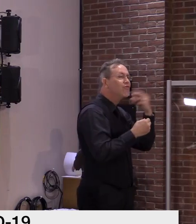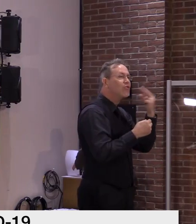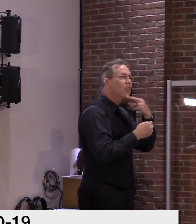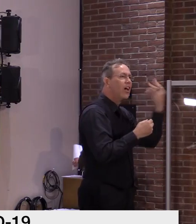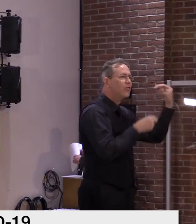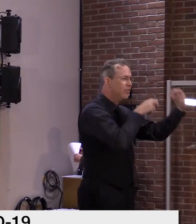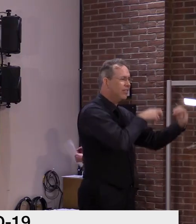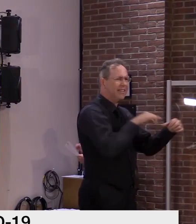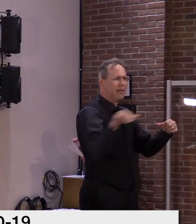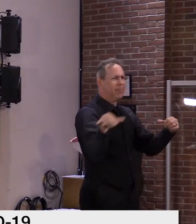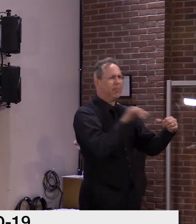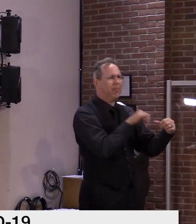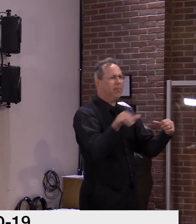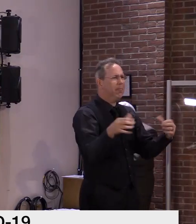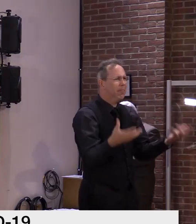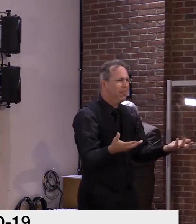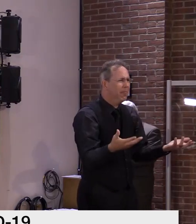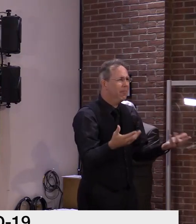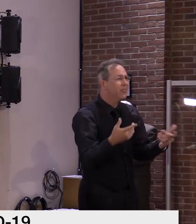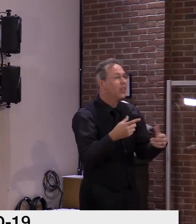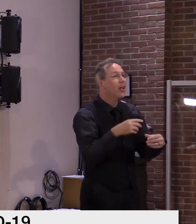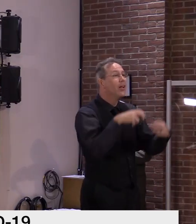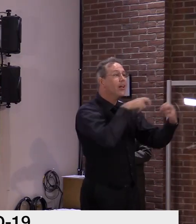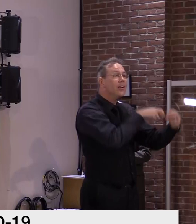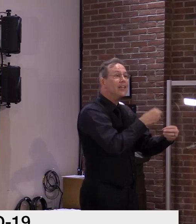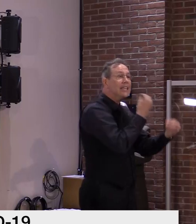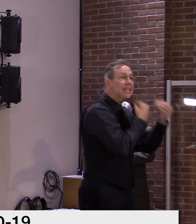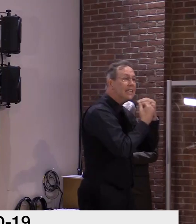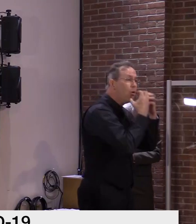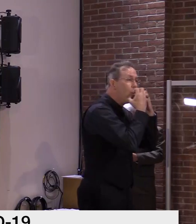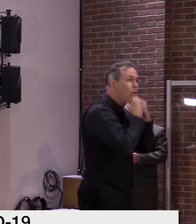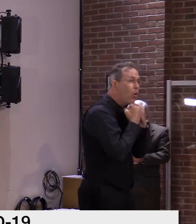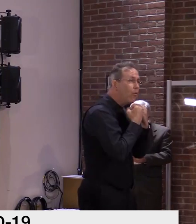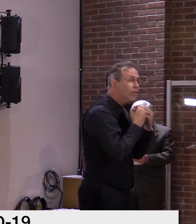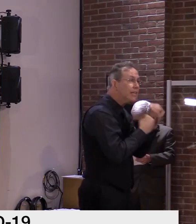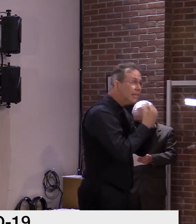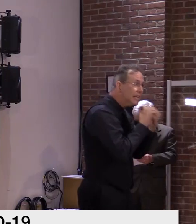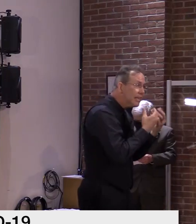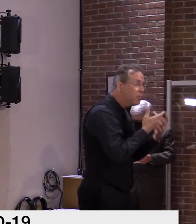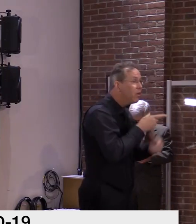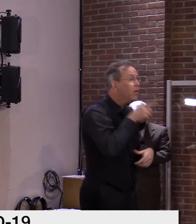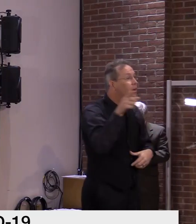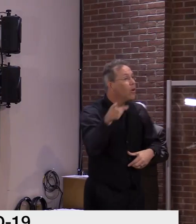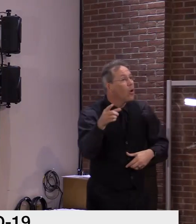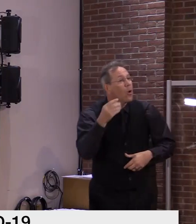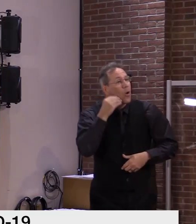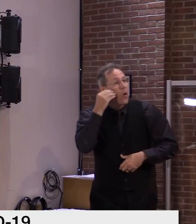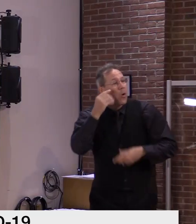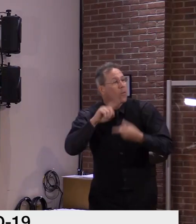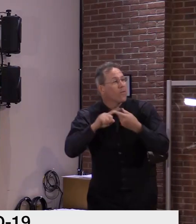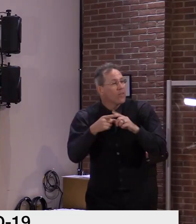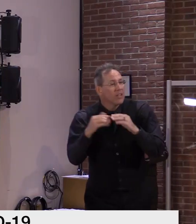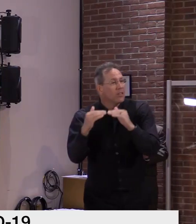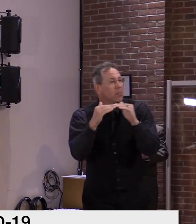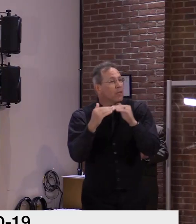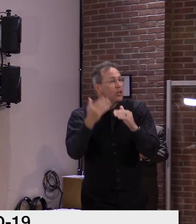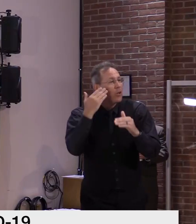gathering, we currently still say that you can have your mask off, but you should be doing